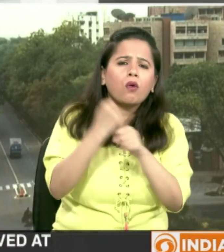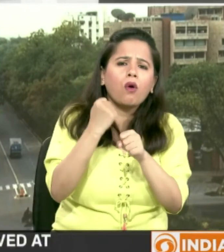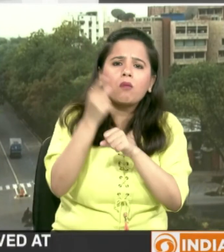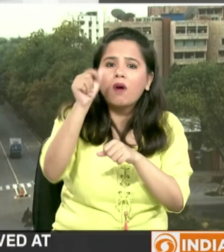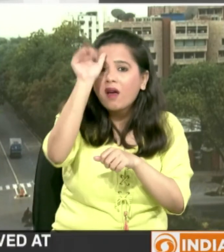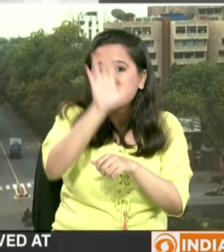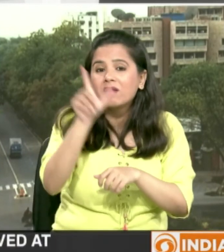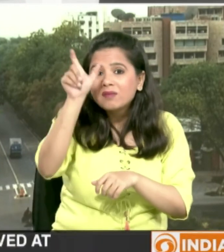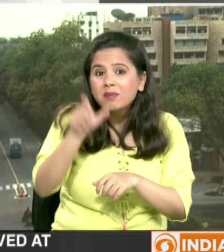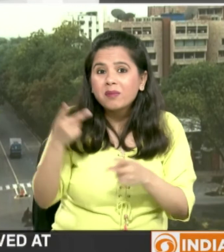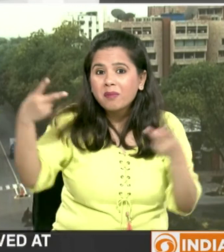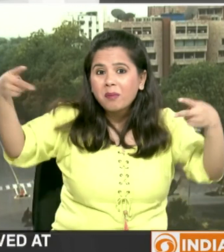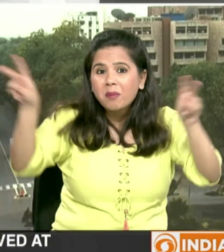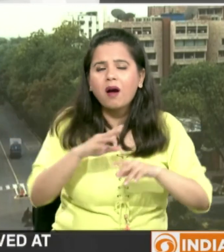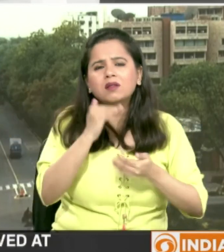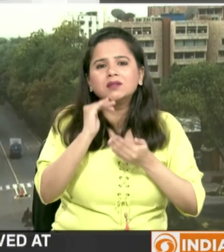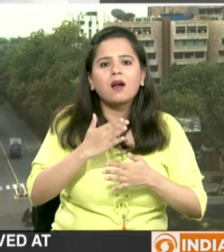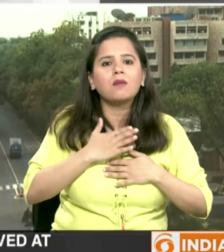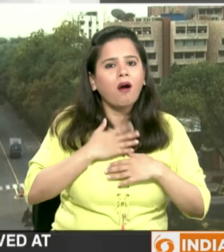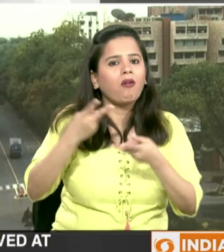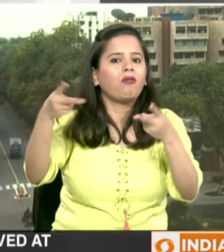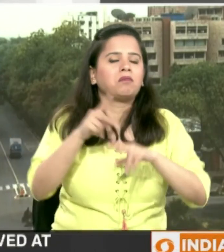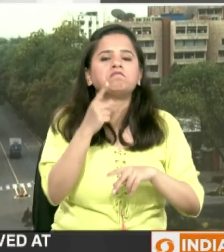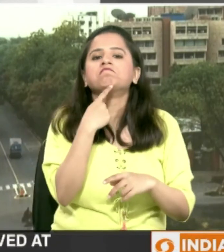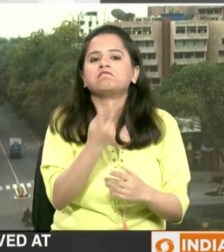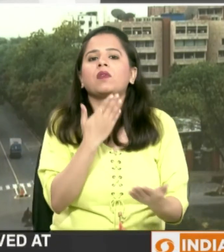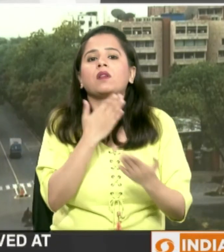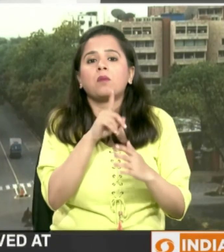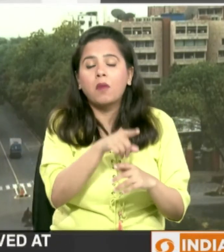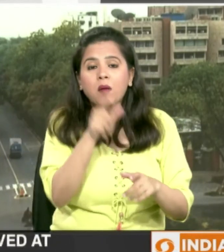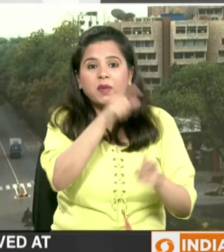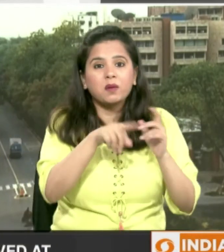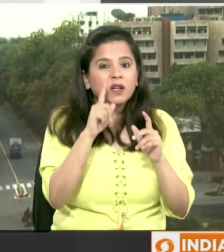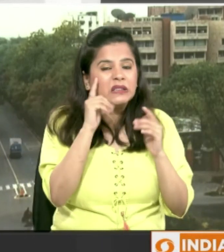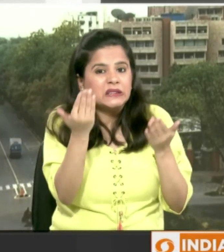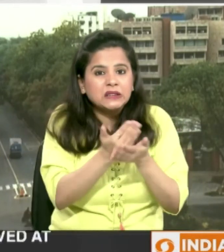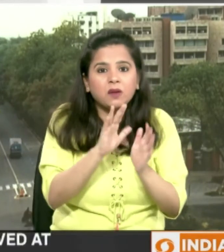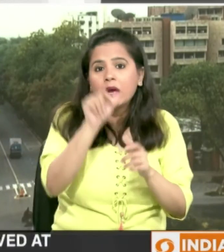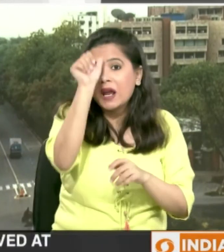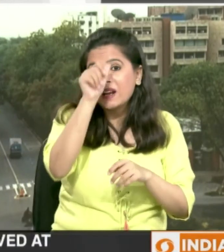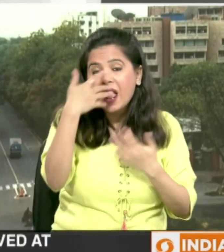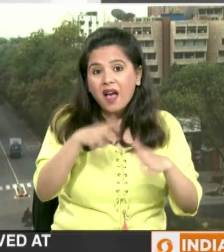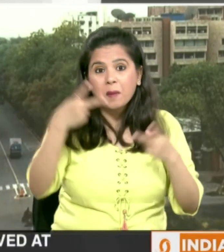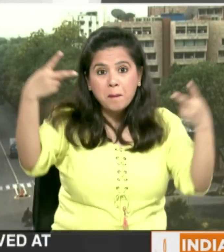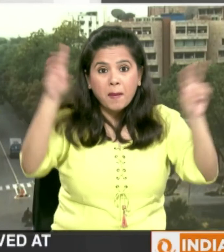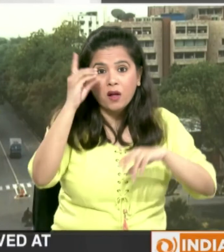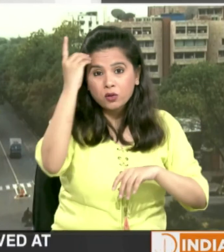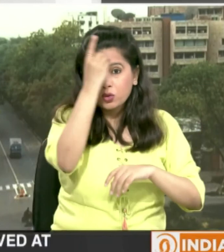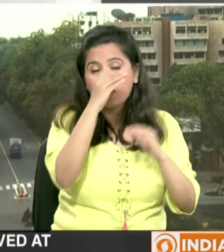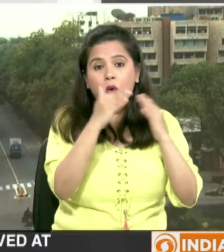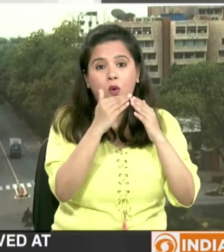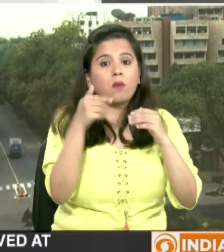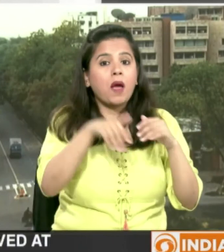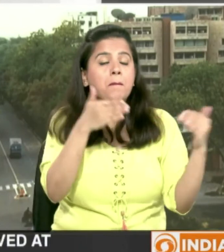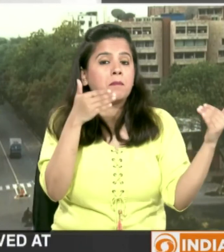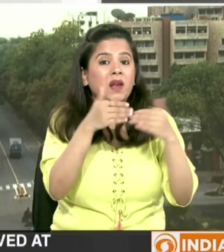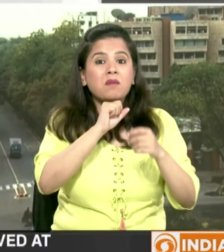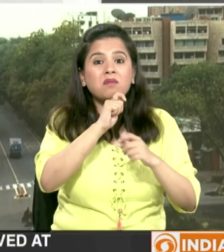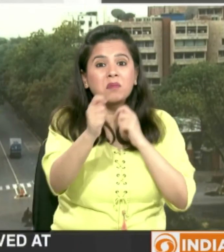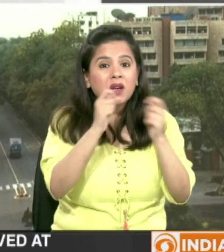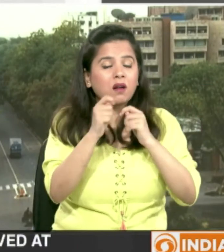son's safe return. However, due to security issues, no Indian national returning from Dubai was allowed to meet the